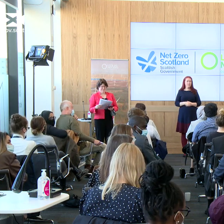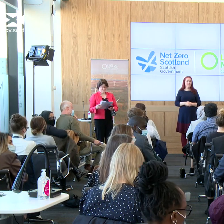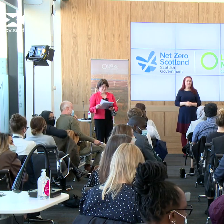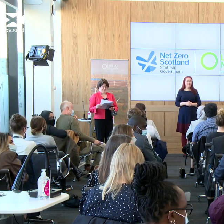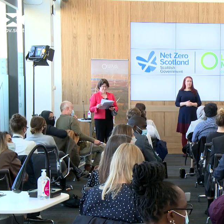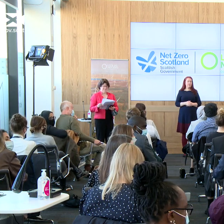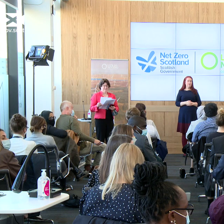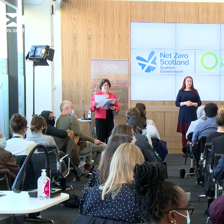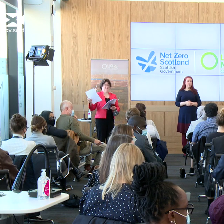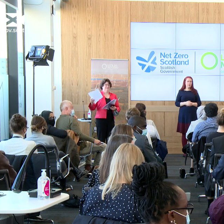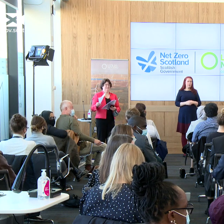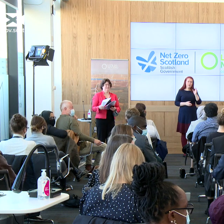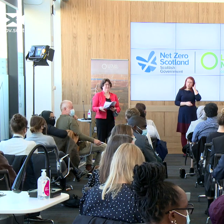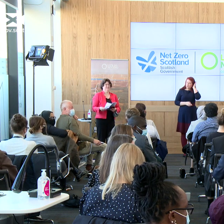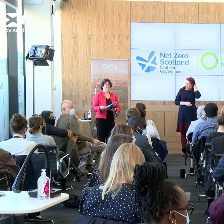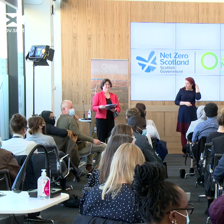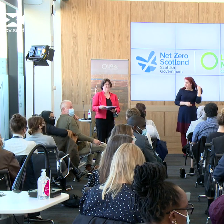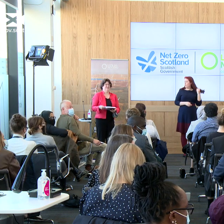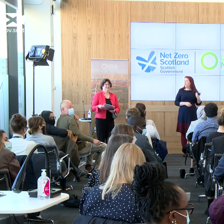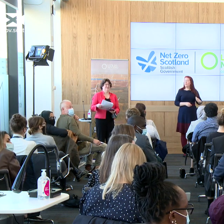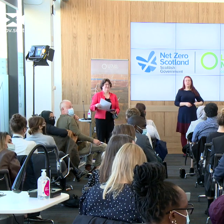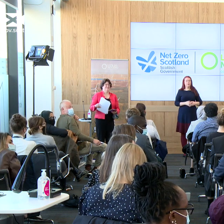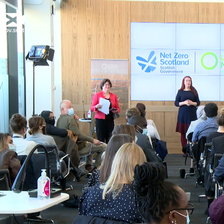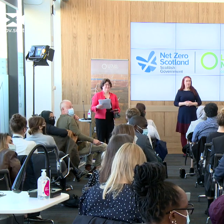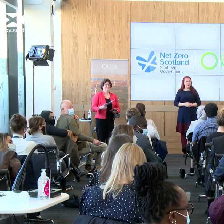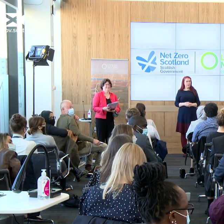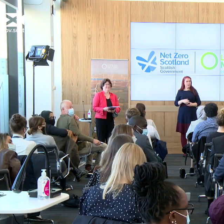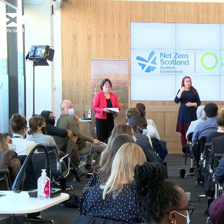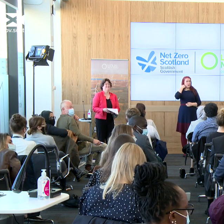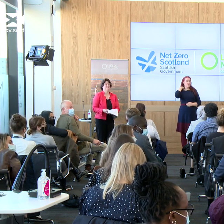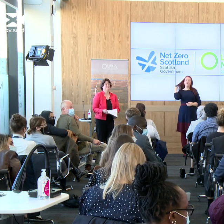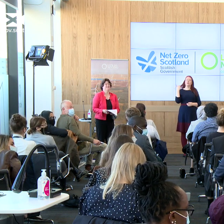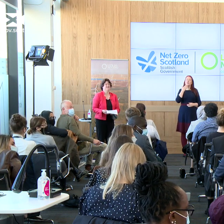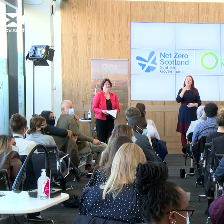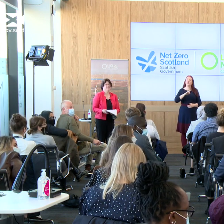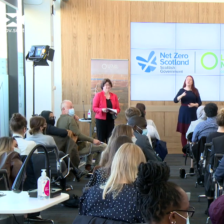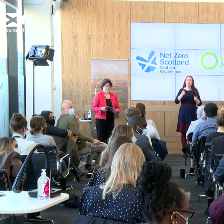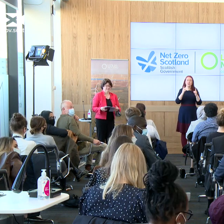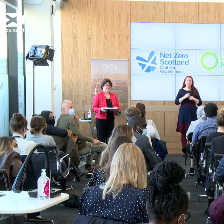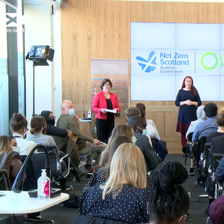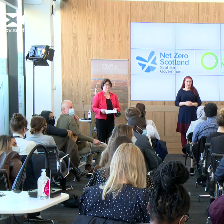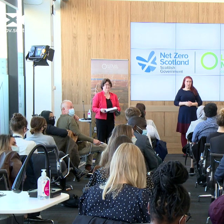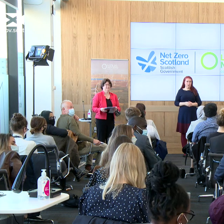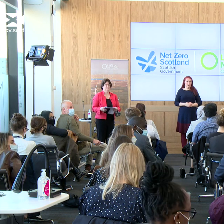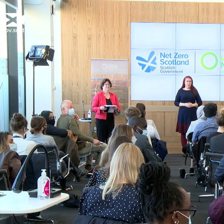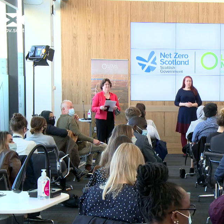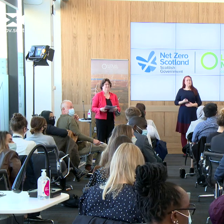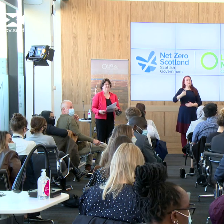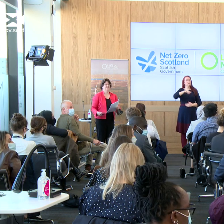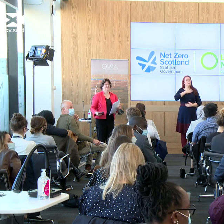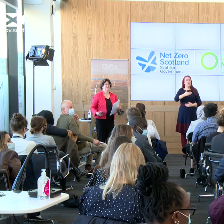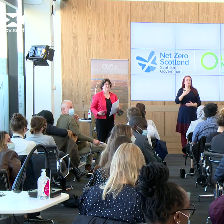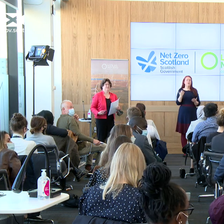Thank you, First Minister. As Climate Assembly members, we